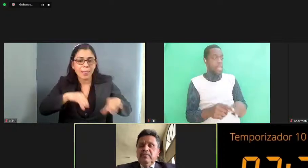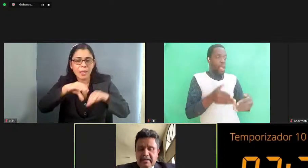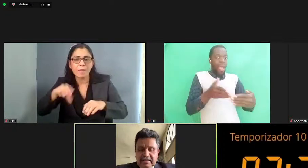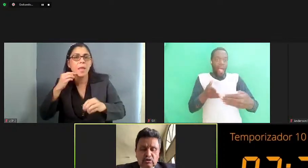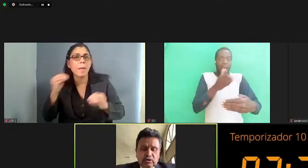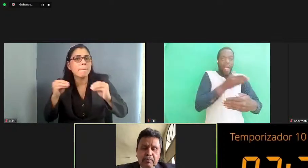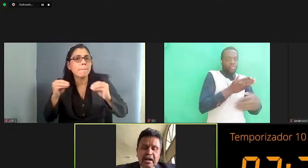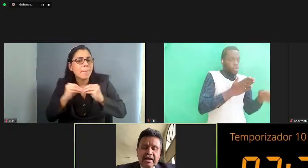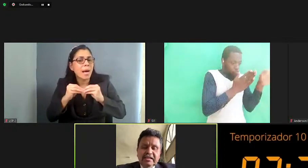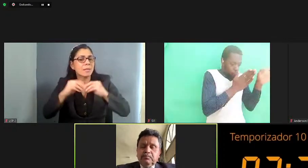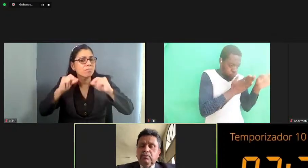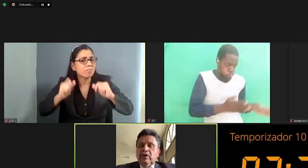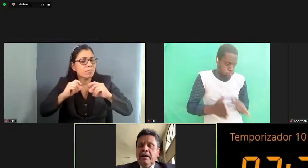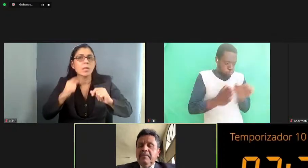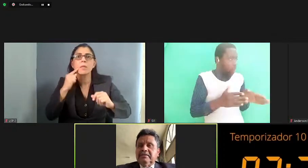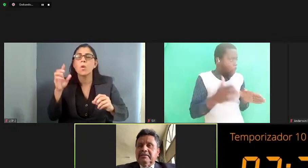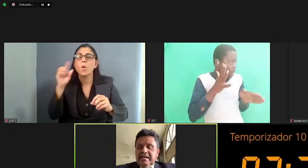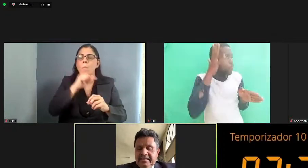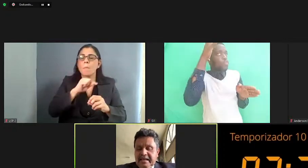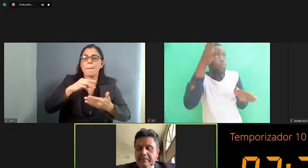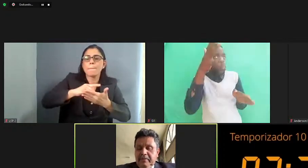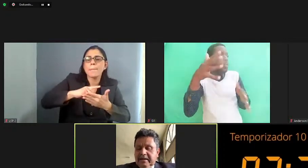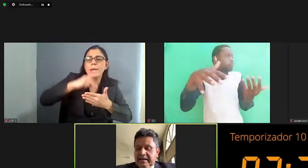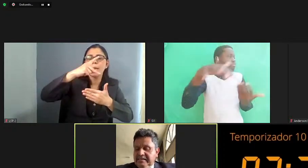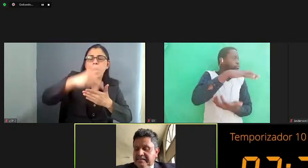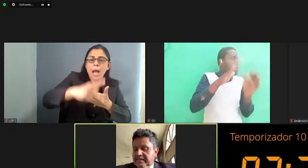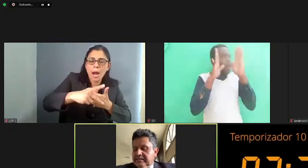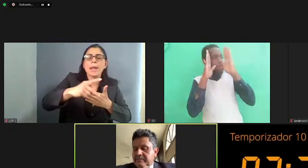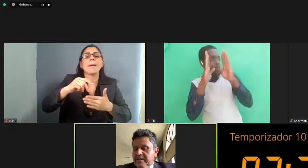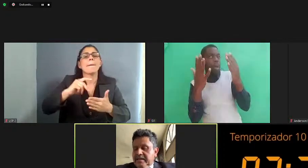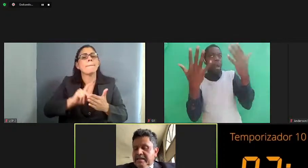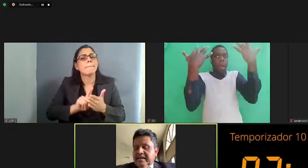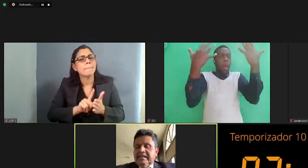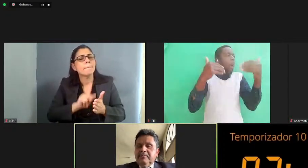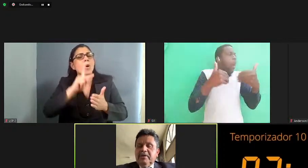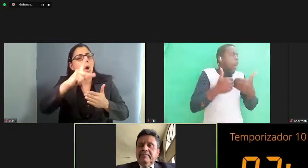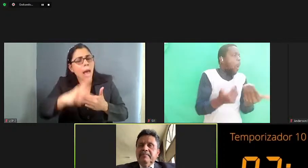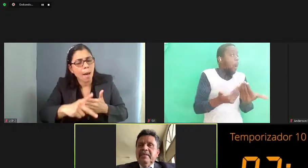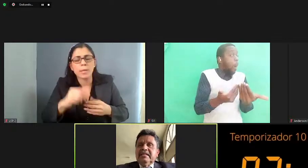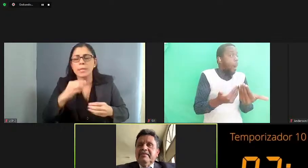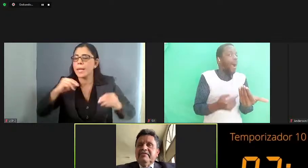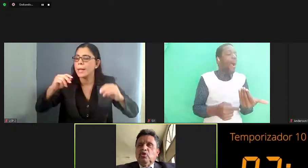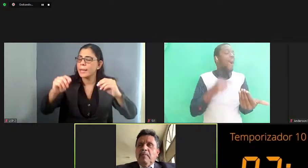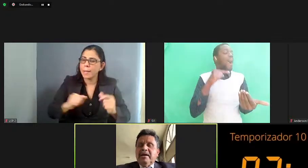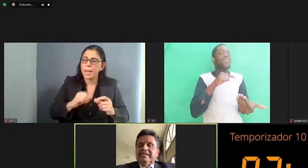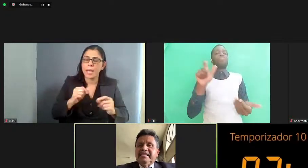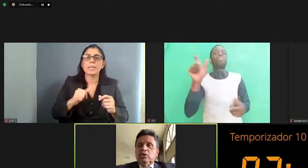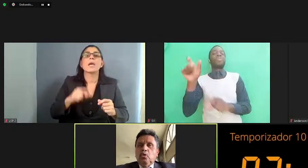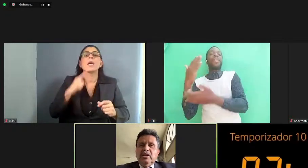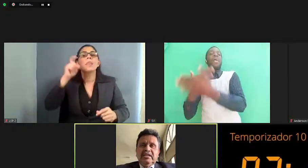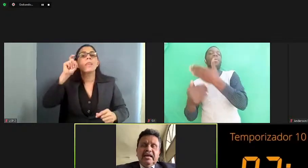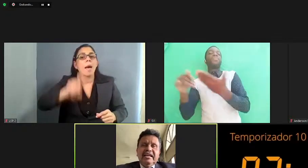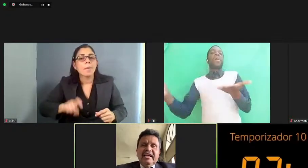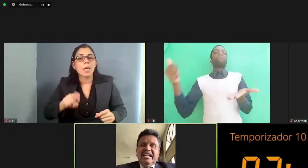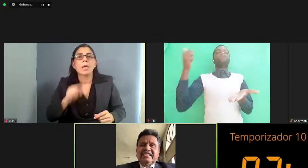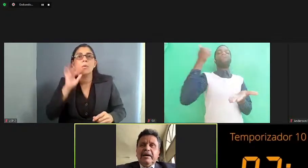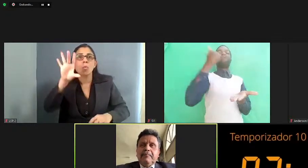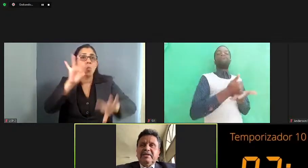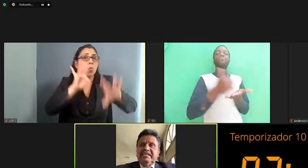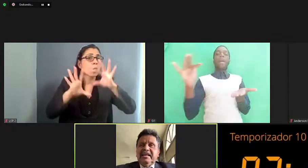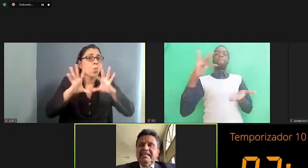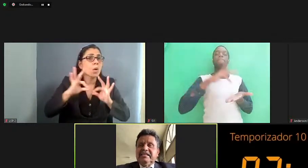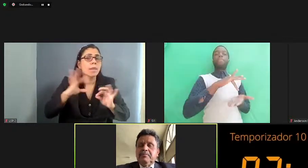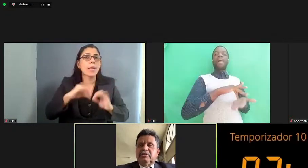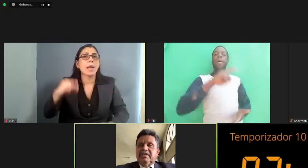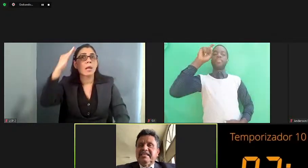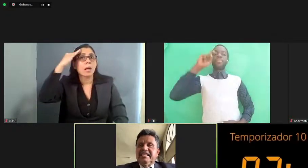active participation from the statement of emergency